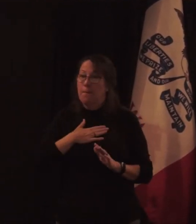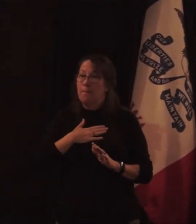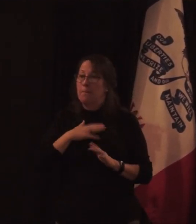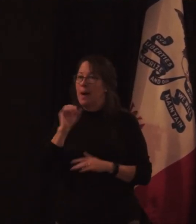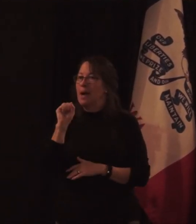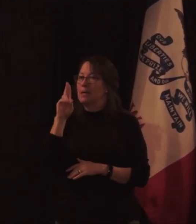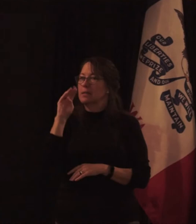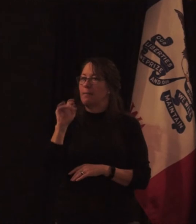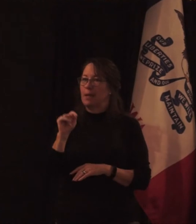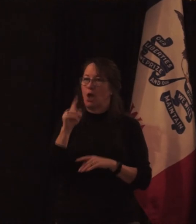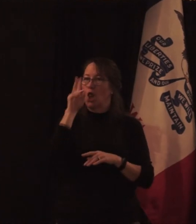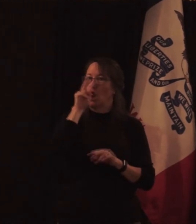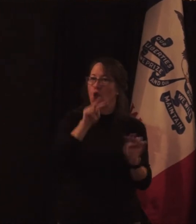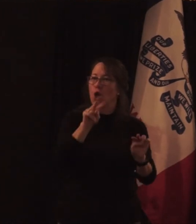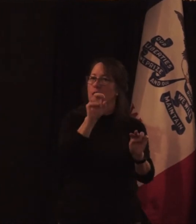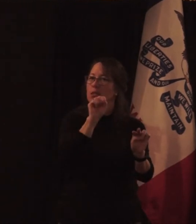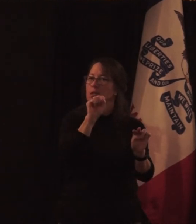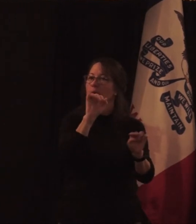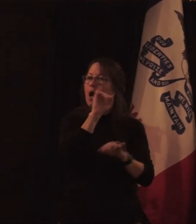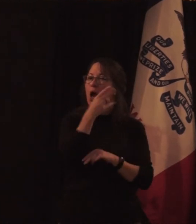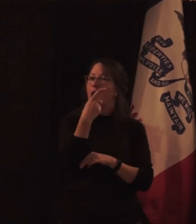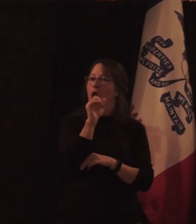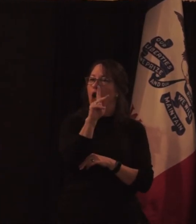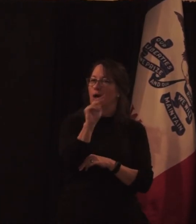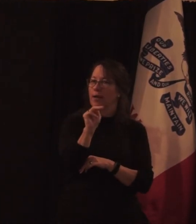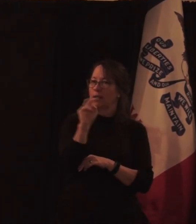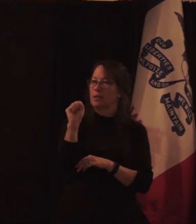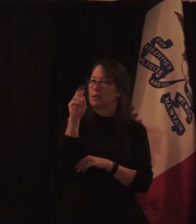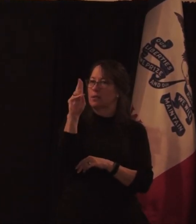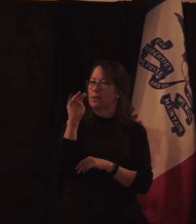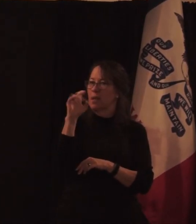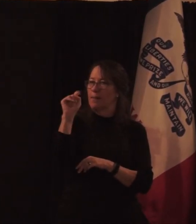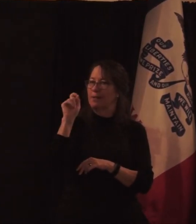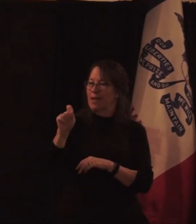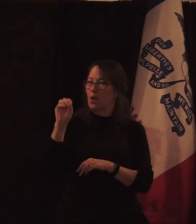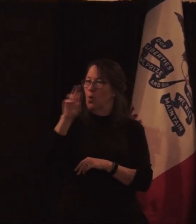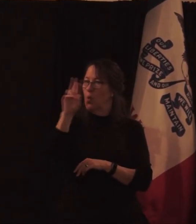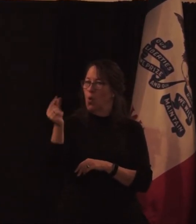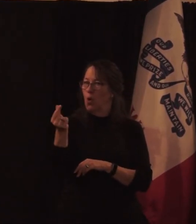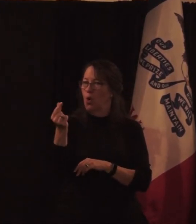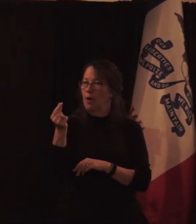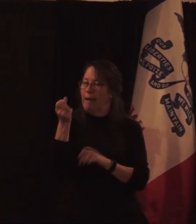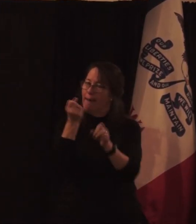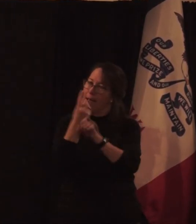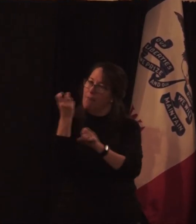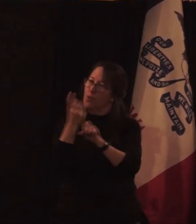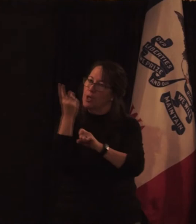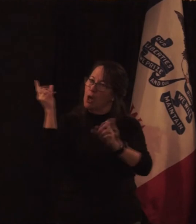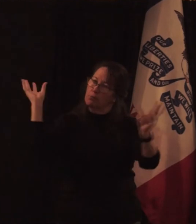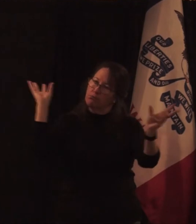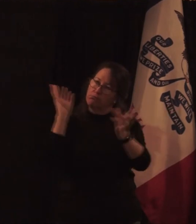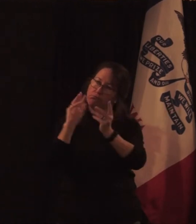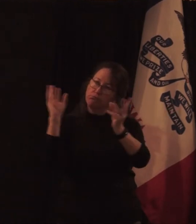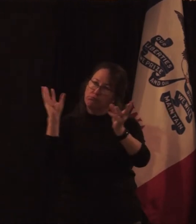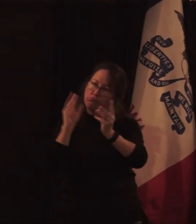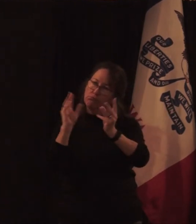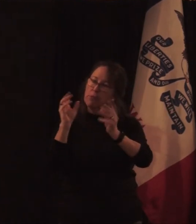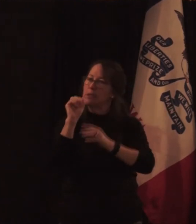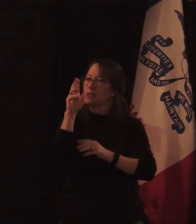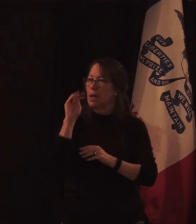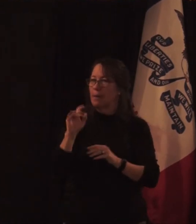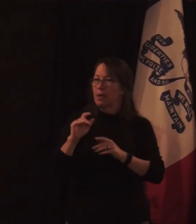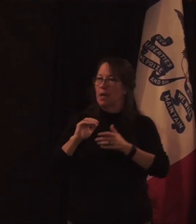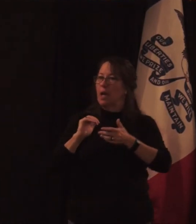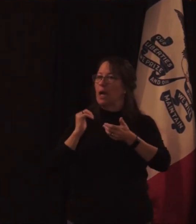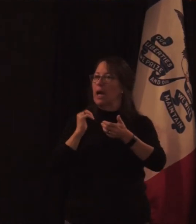summits, look up harkinsummit.org. We have our summits on employment every year about